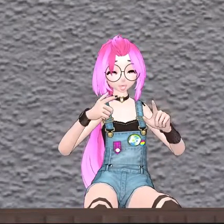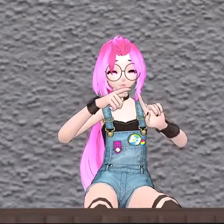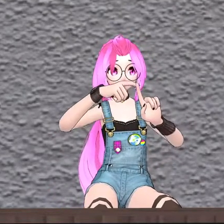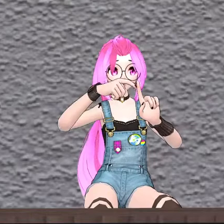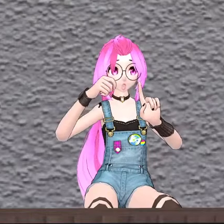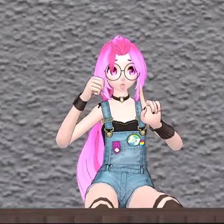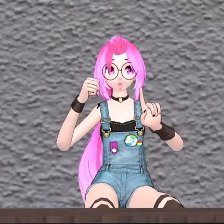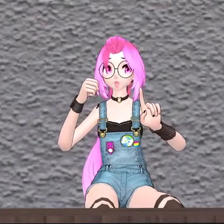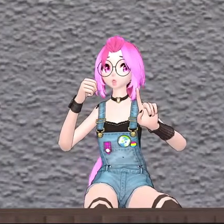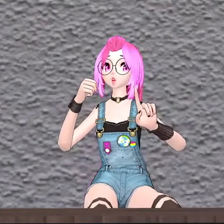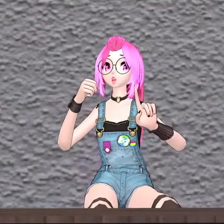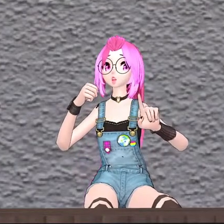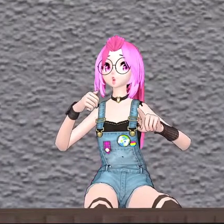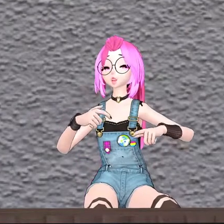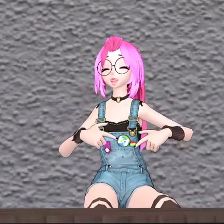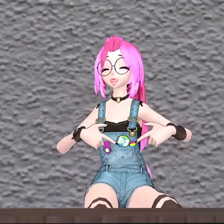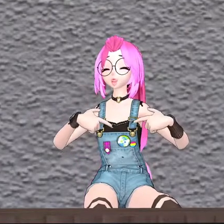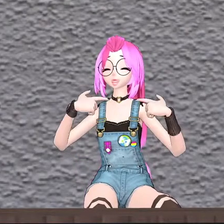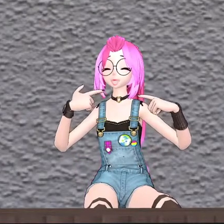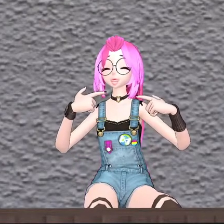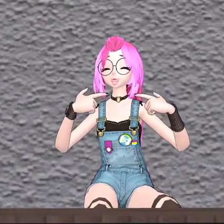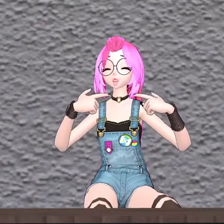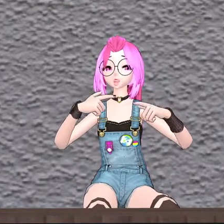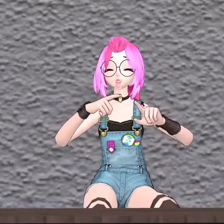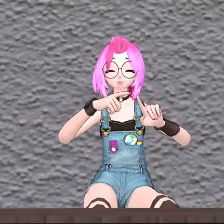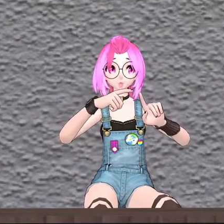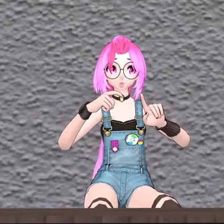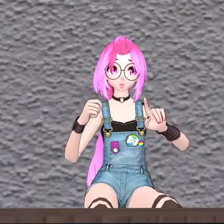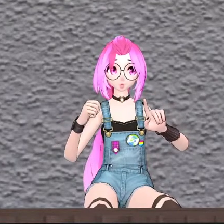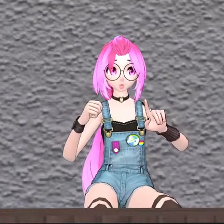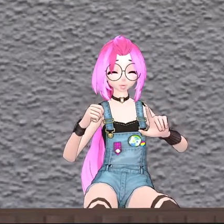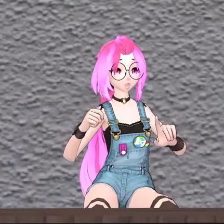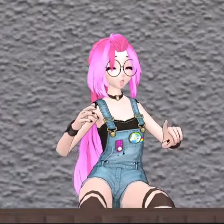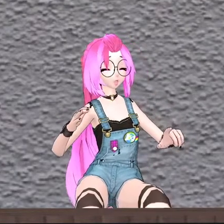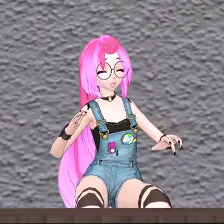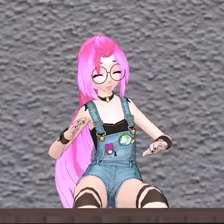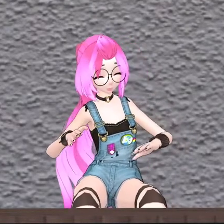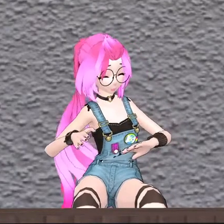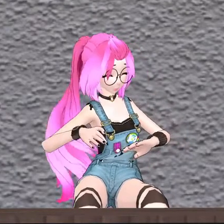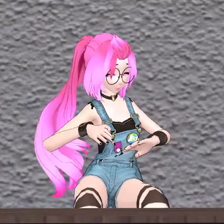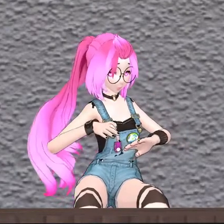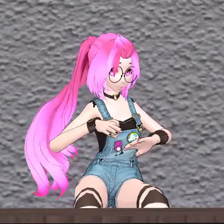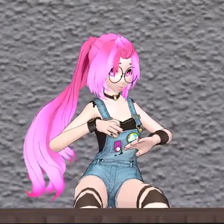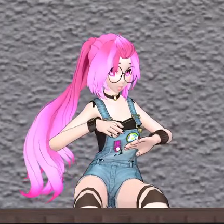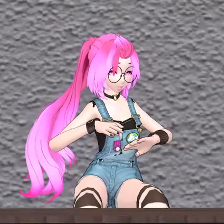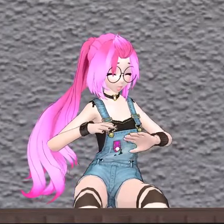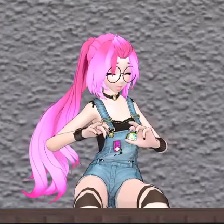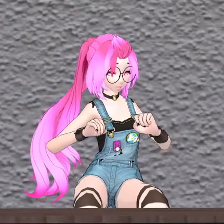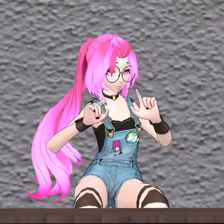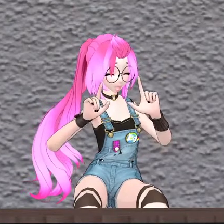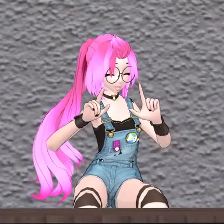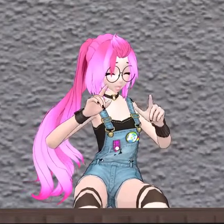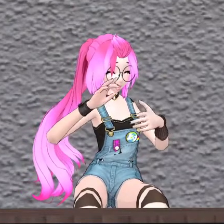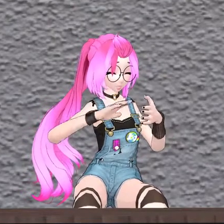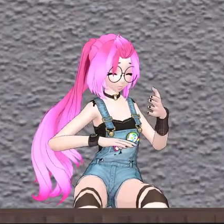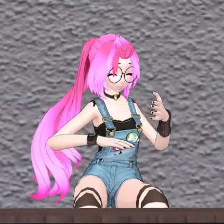live and from are two really good ones to know. Live, from. Okay? So with that, I'm going to bring up my